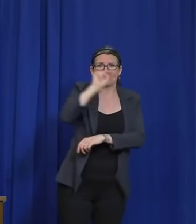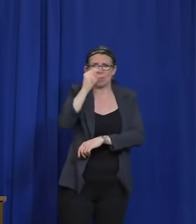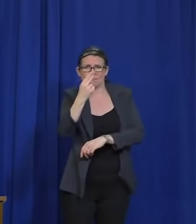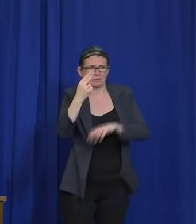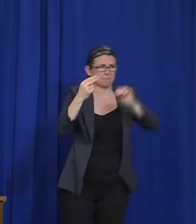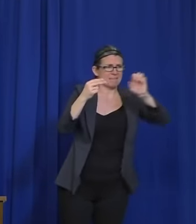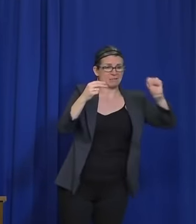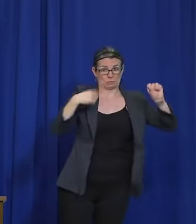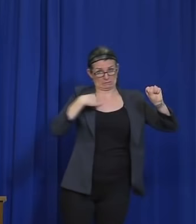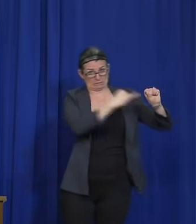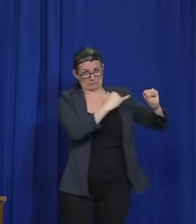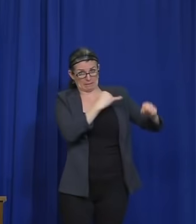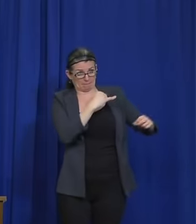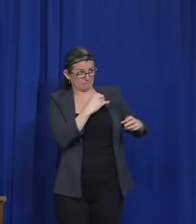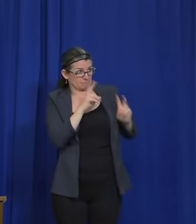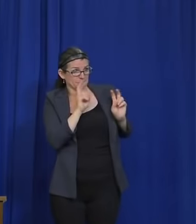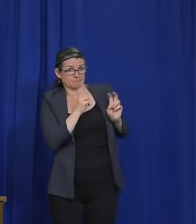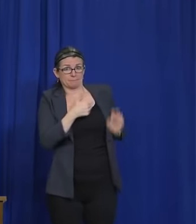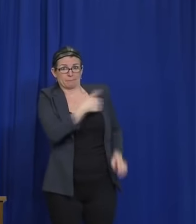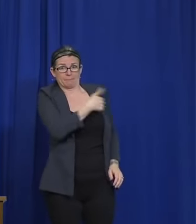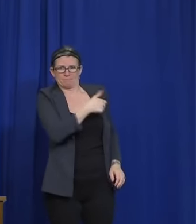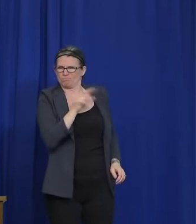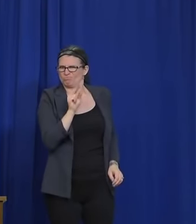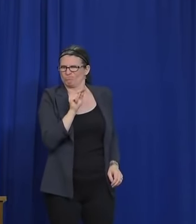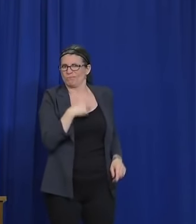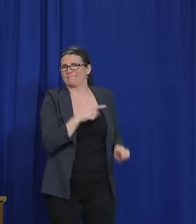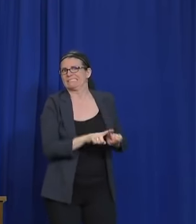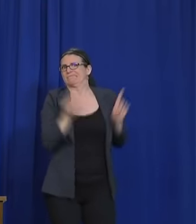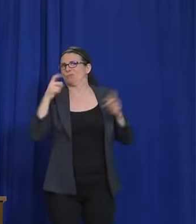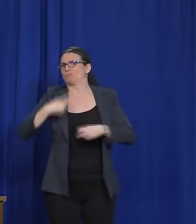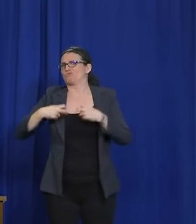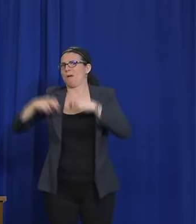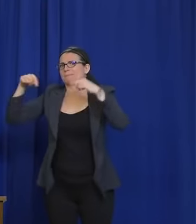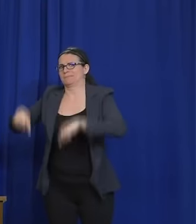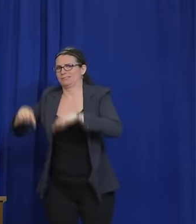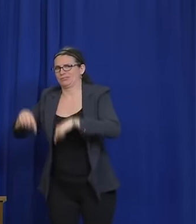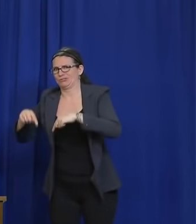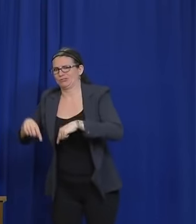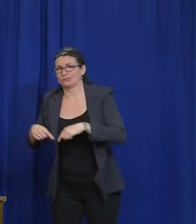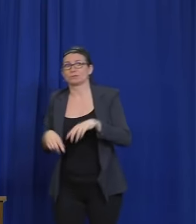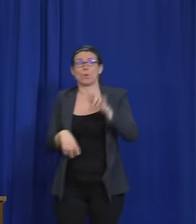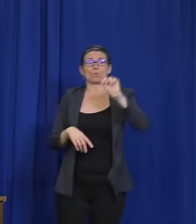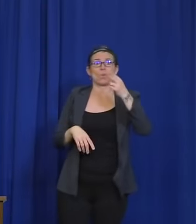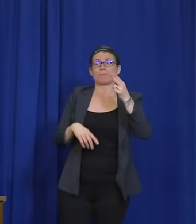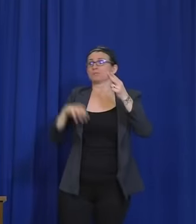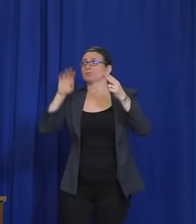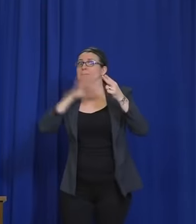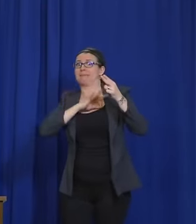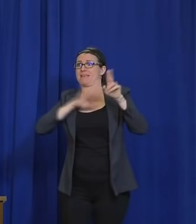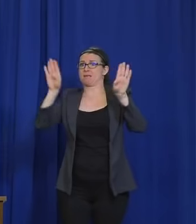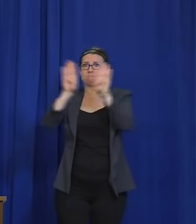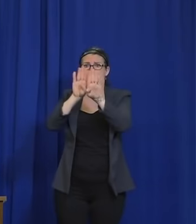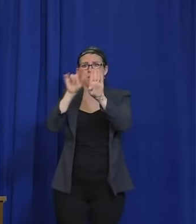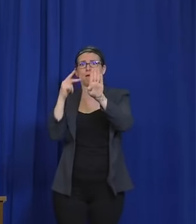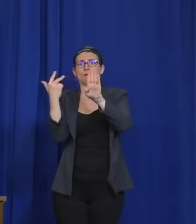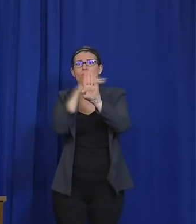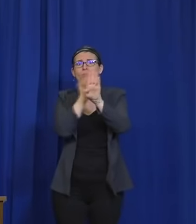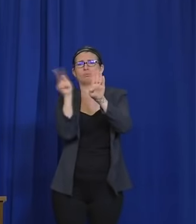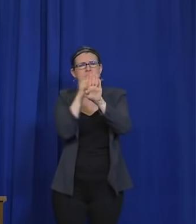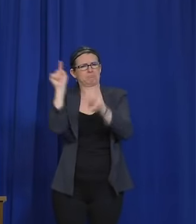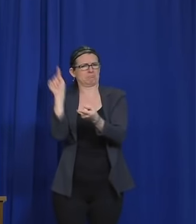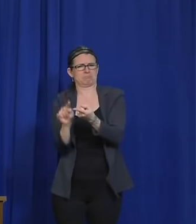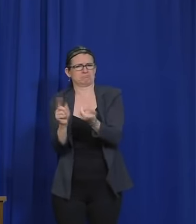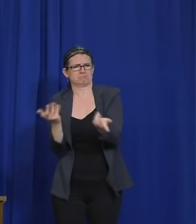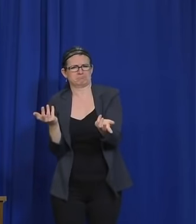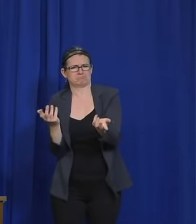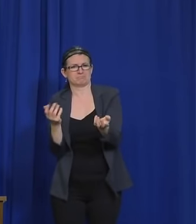phenomenon. So that interplay with a state that has right now a very high incidence of COVID-19 cases is another thing they